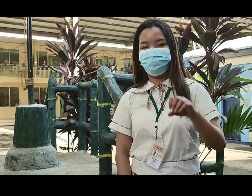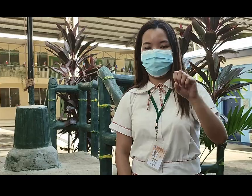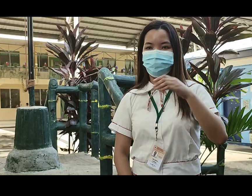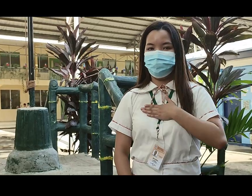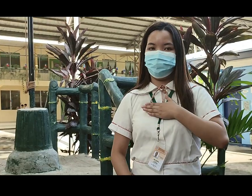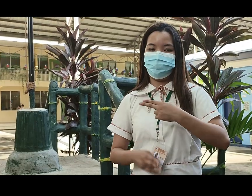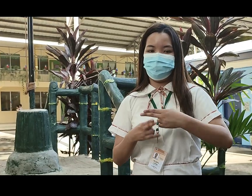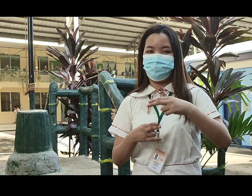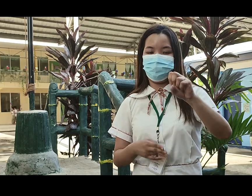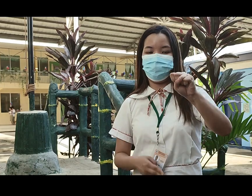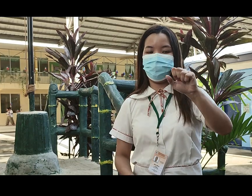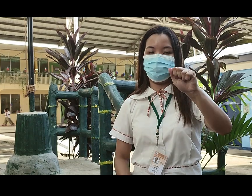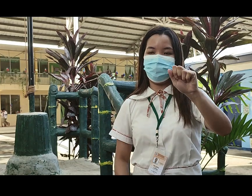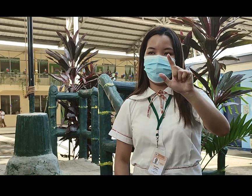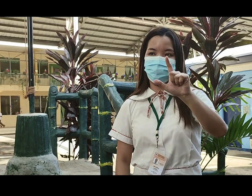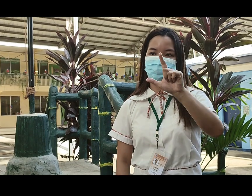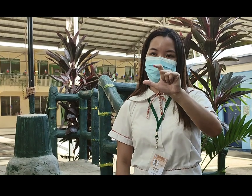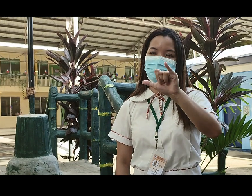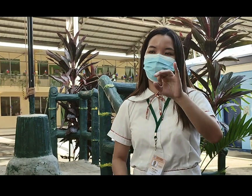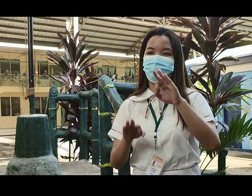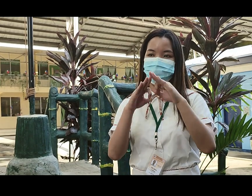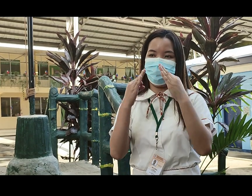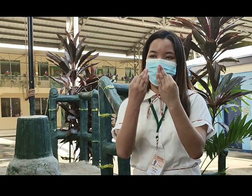Sally. Family name is